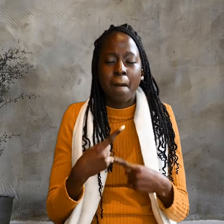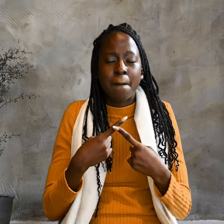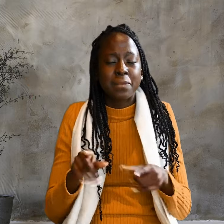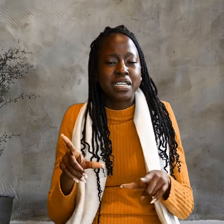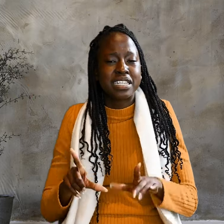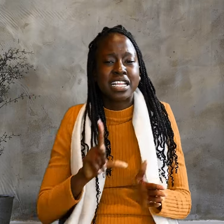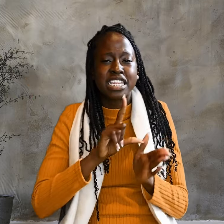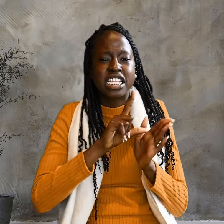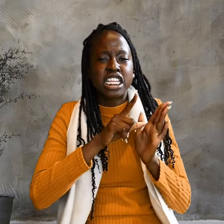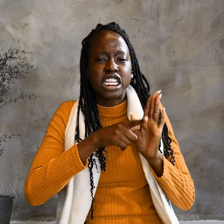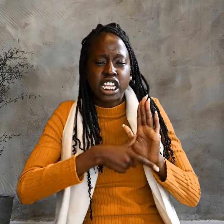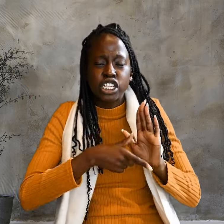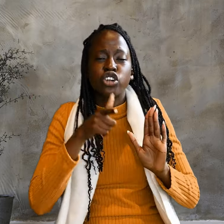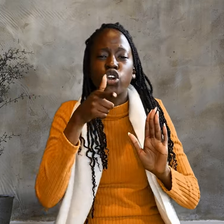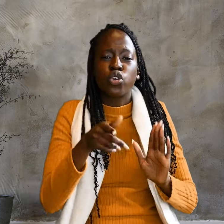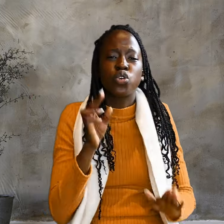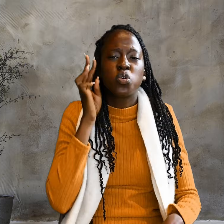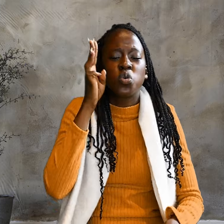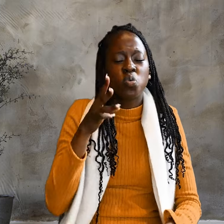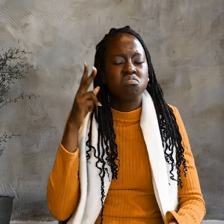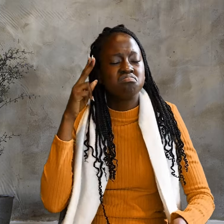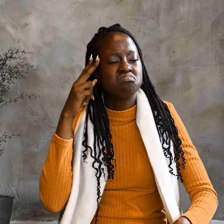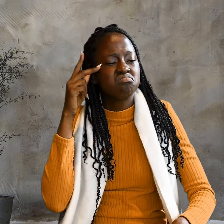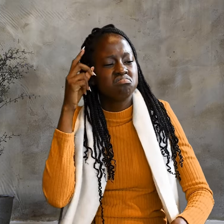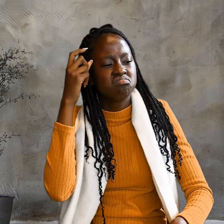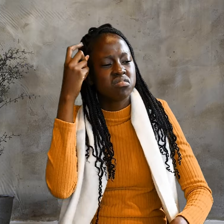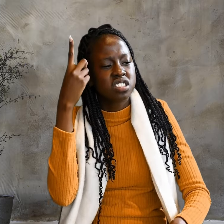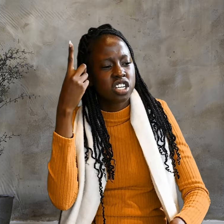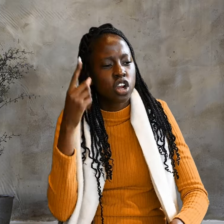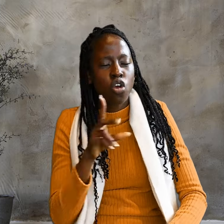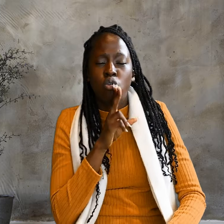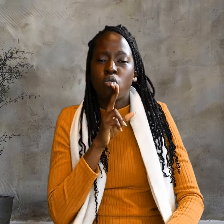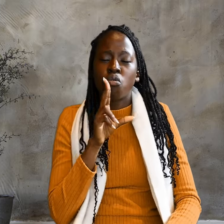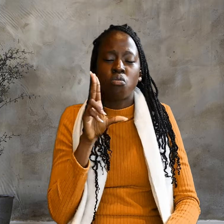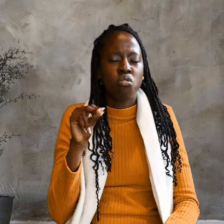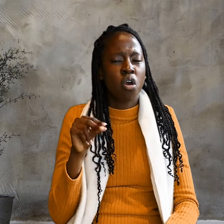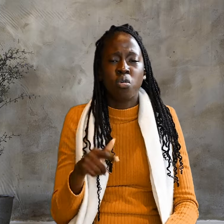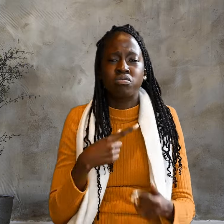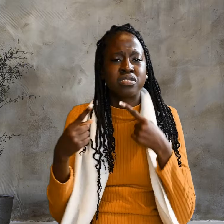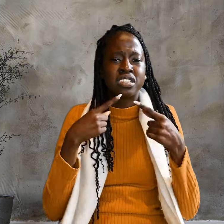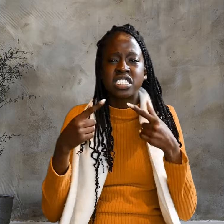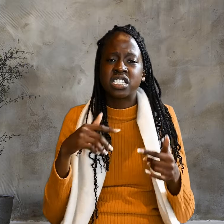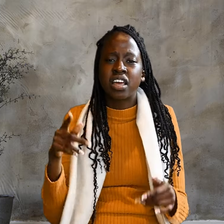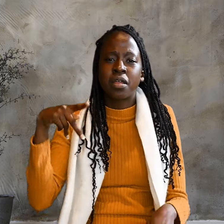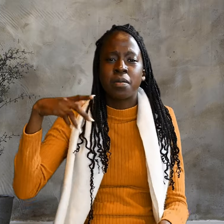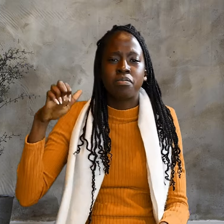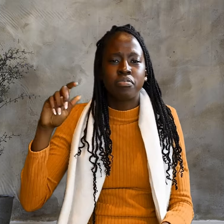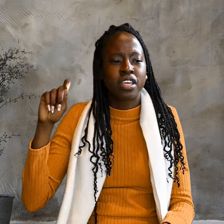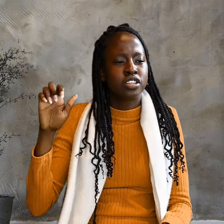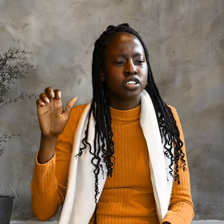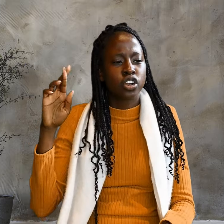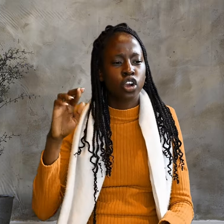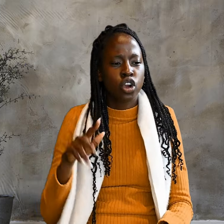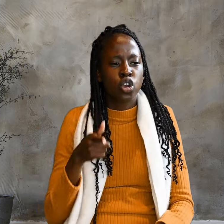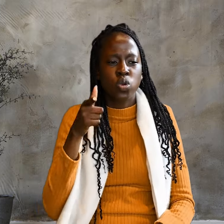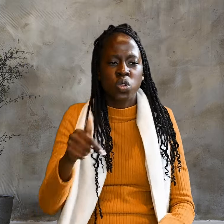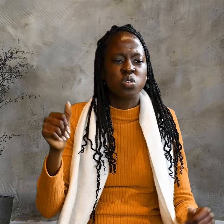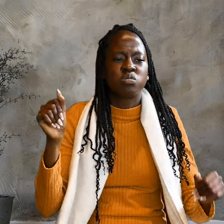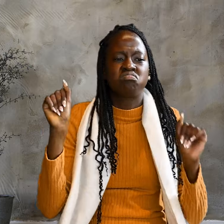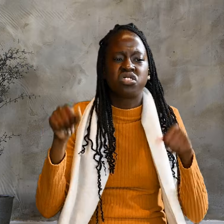but later you will understand." "No," said Peter, "you shall never wash my